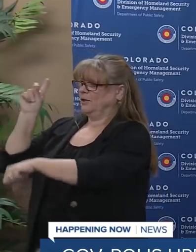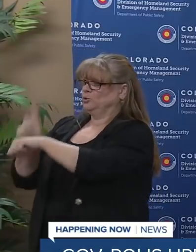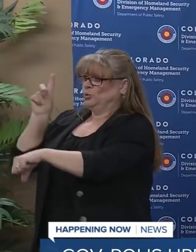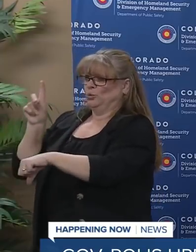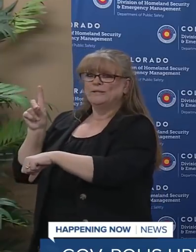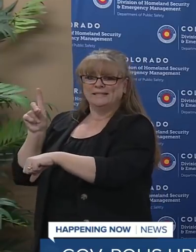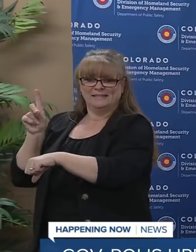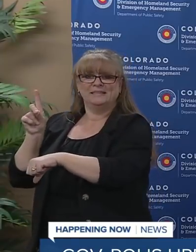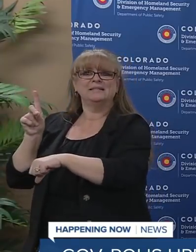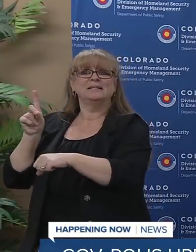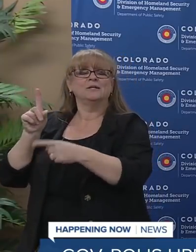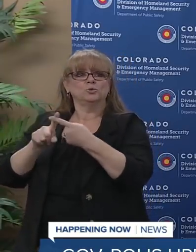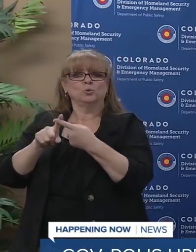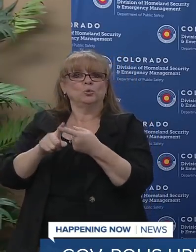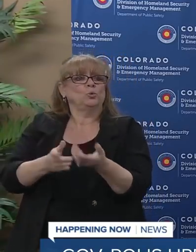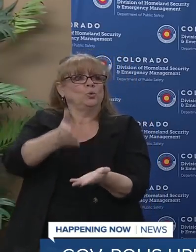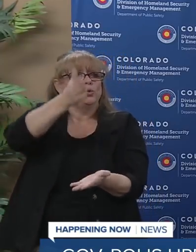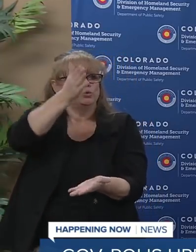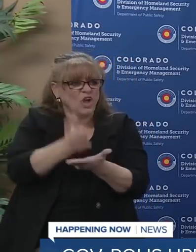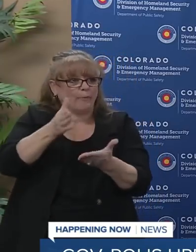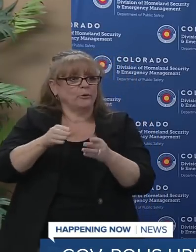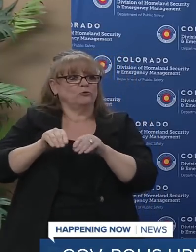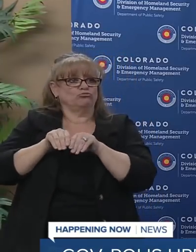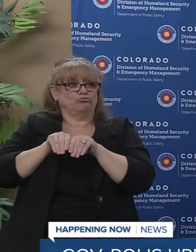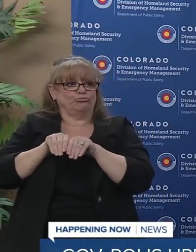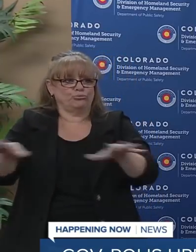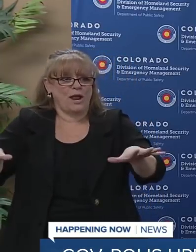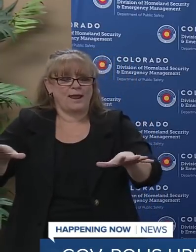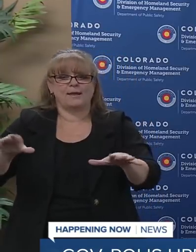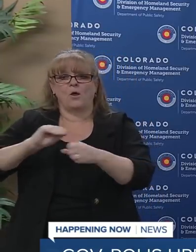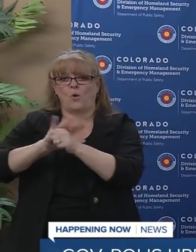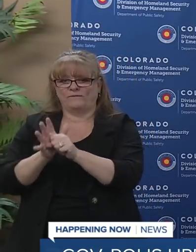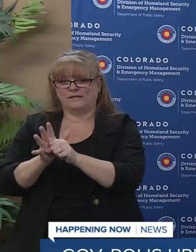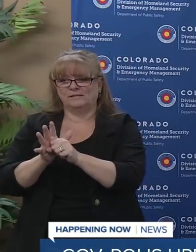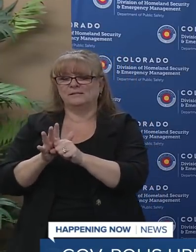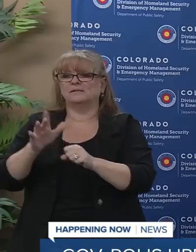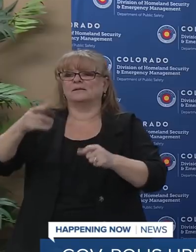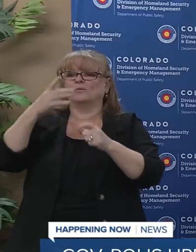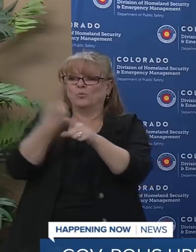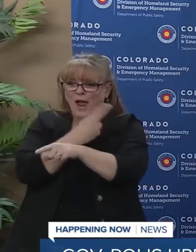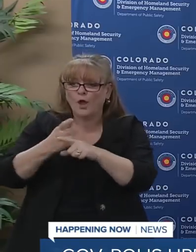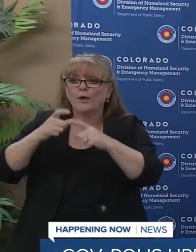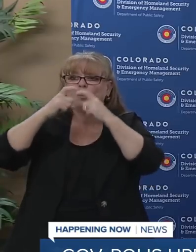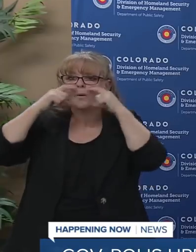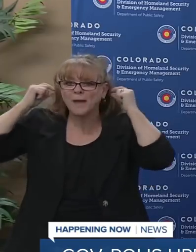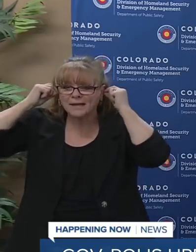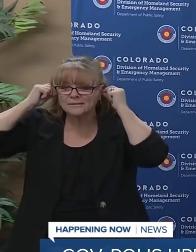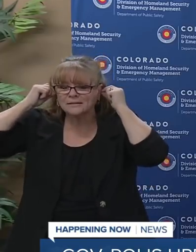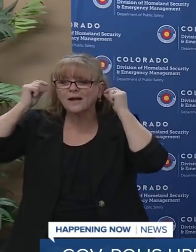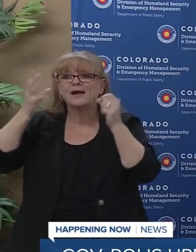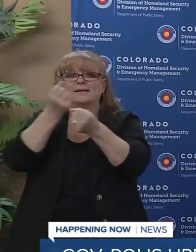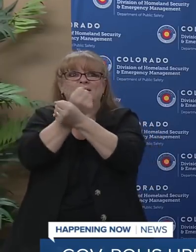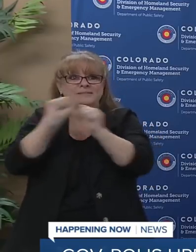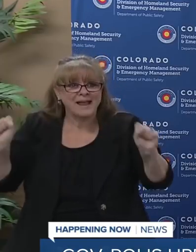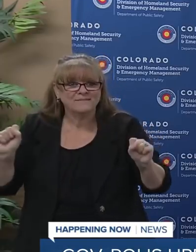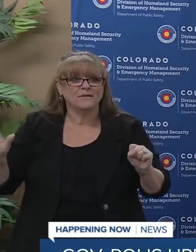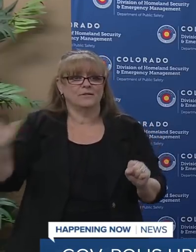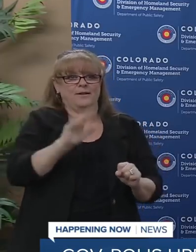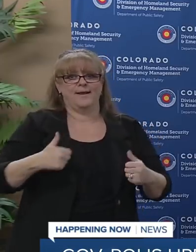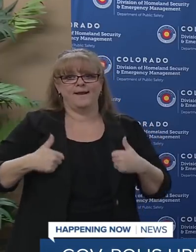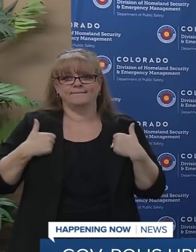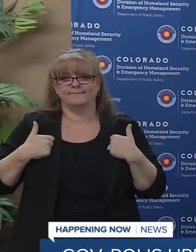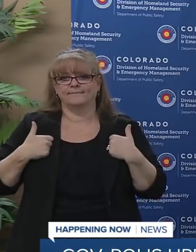spread, to wear masks, and to save lives. Thank you all for taking this as seriously